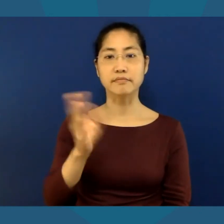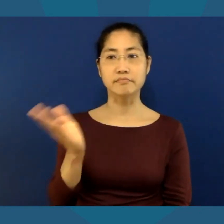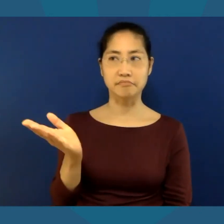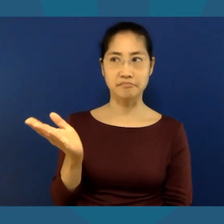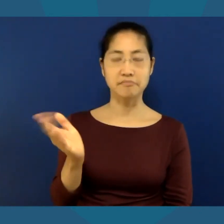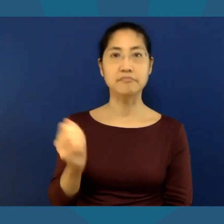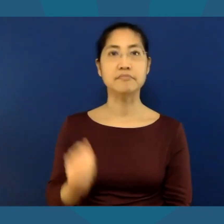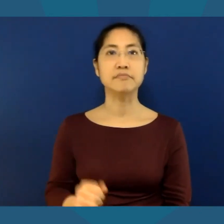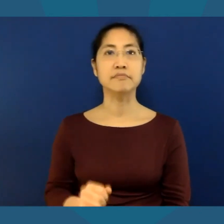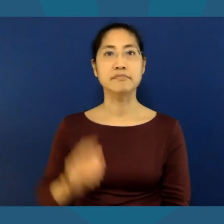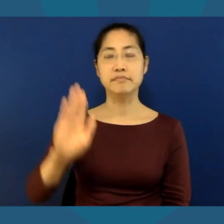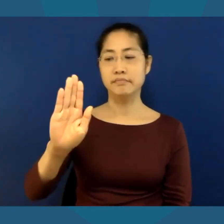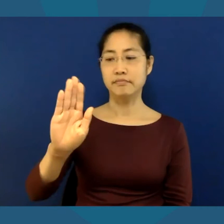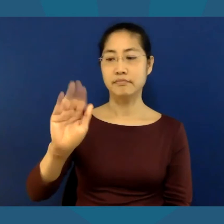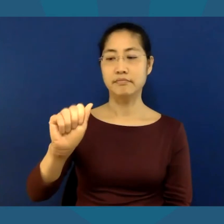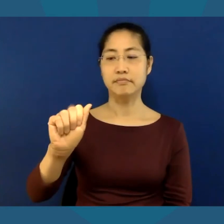Website,